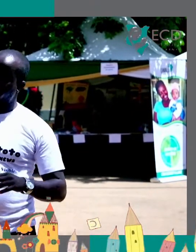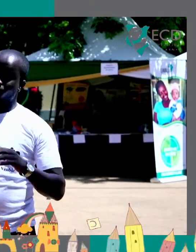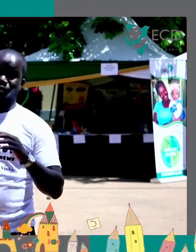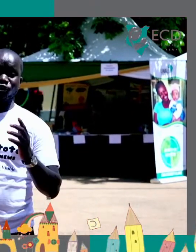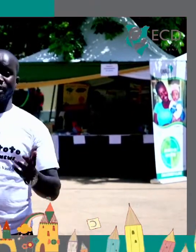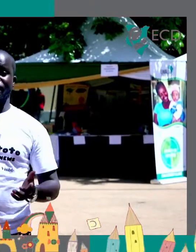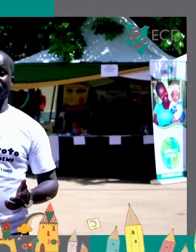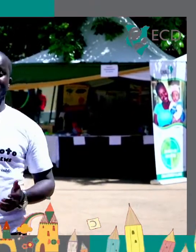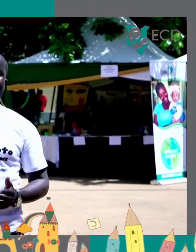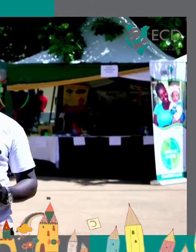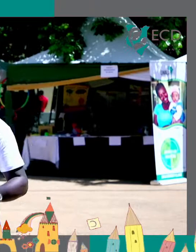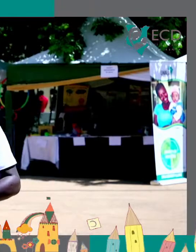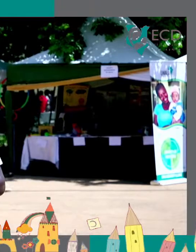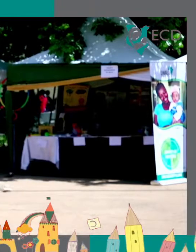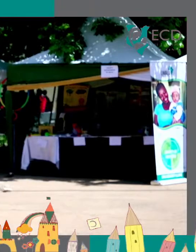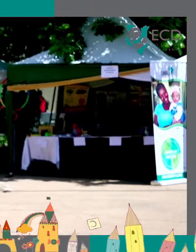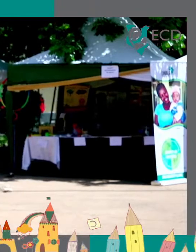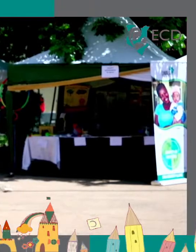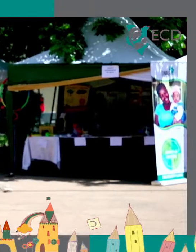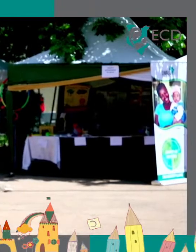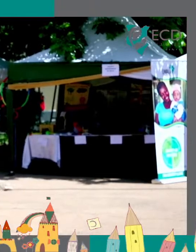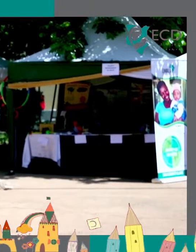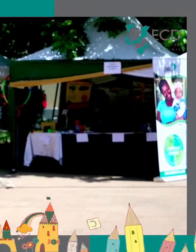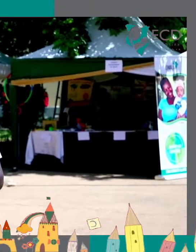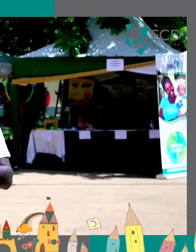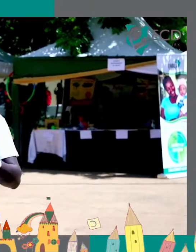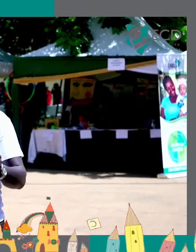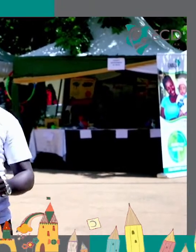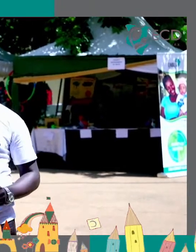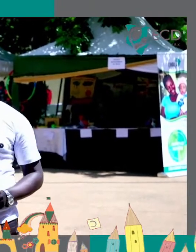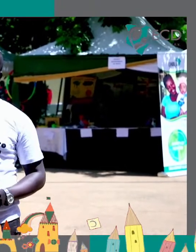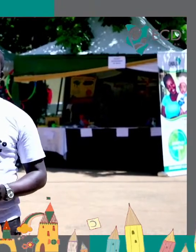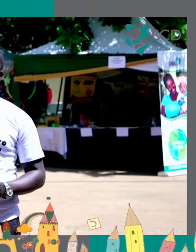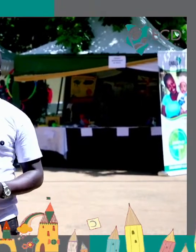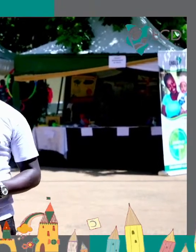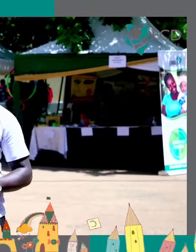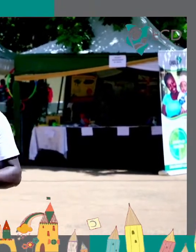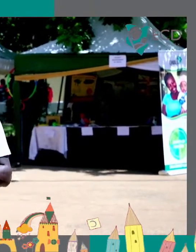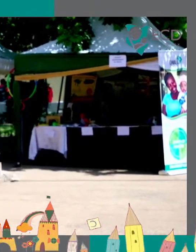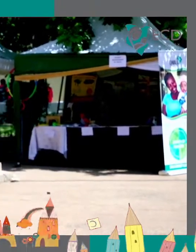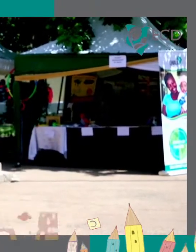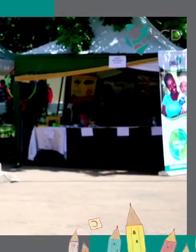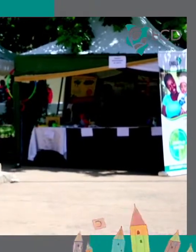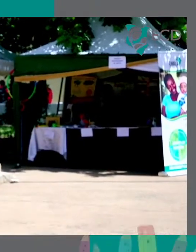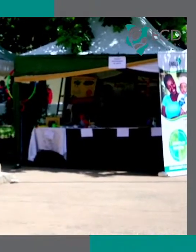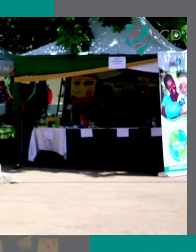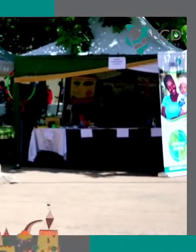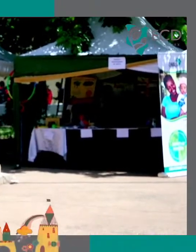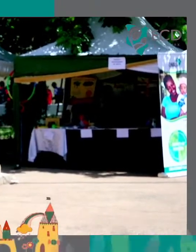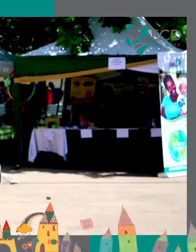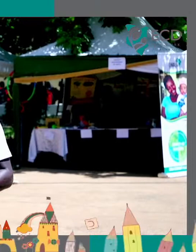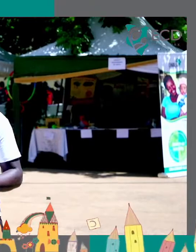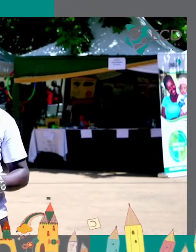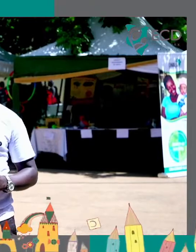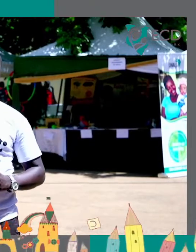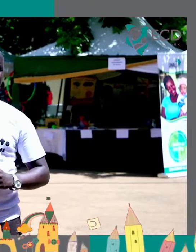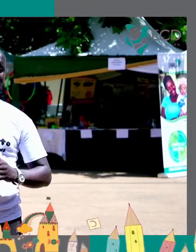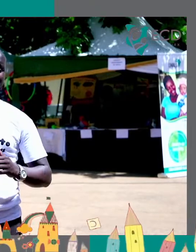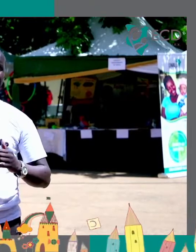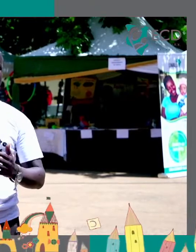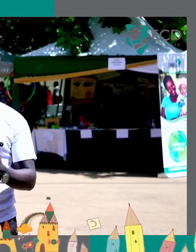with the prisoners, which was an amazing presentation from the prisons commissioner.